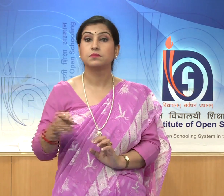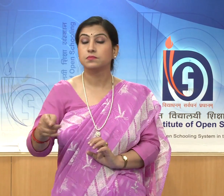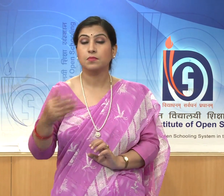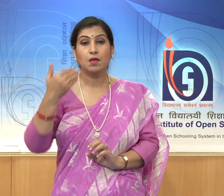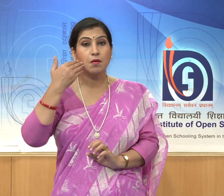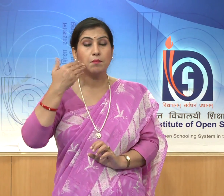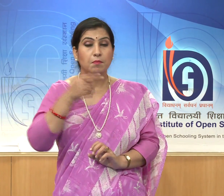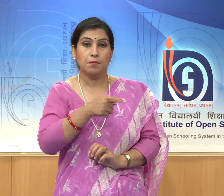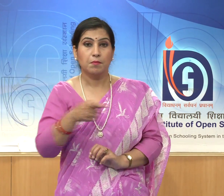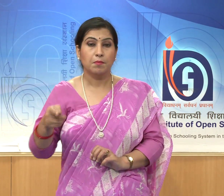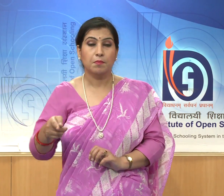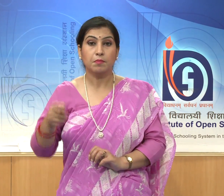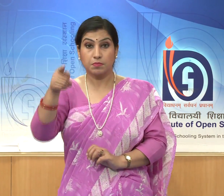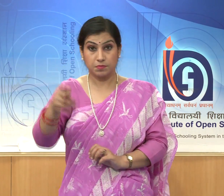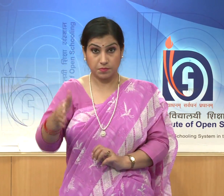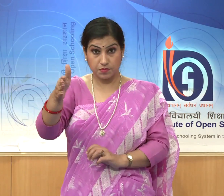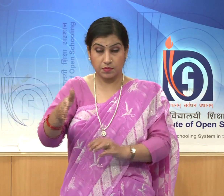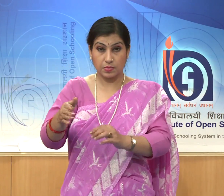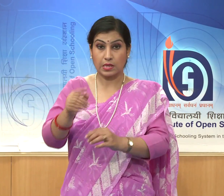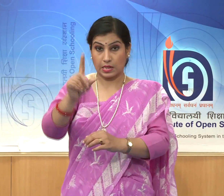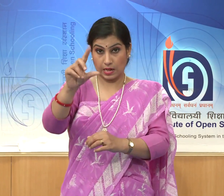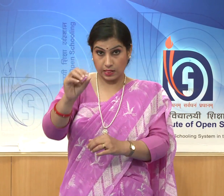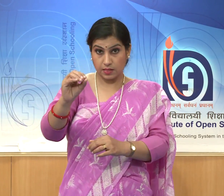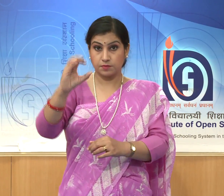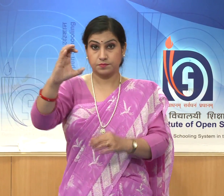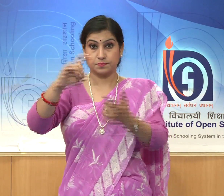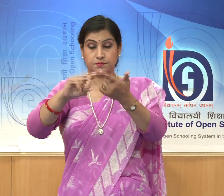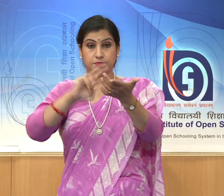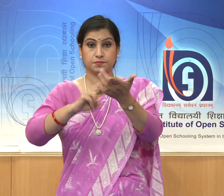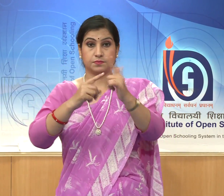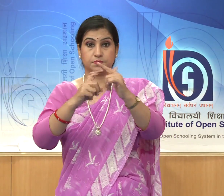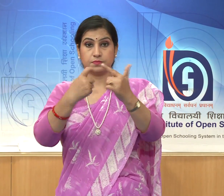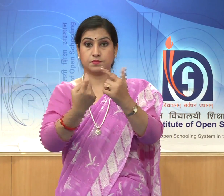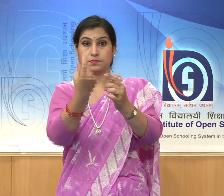during 10th century CE.